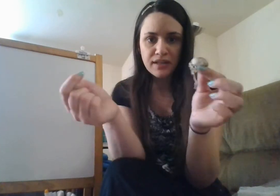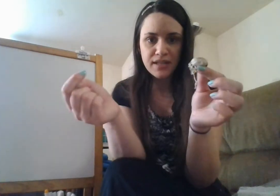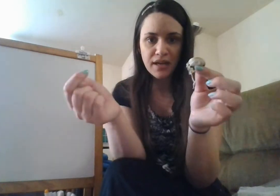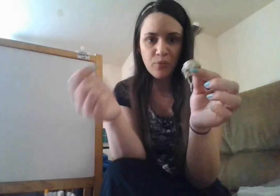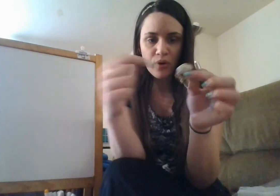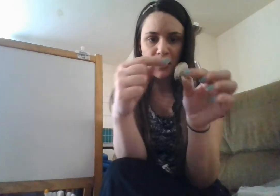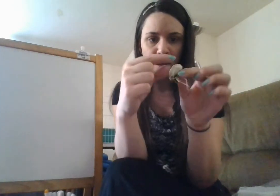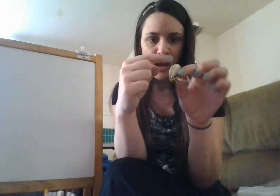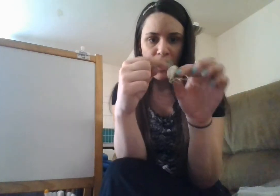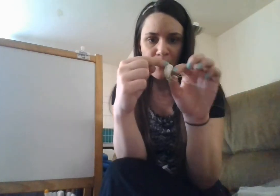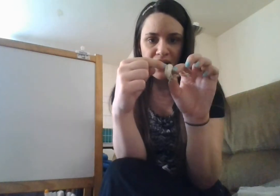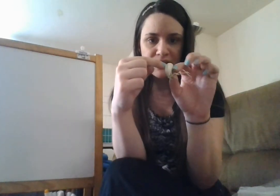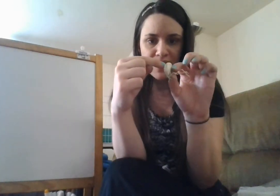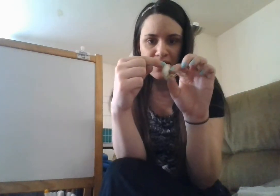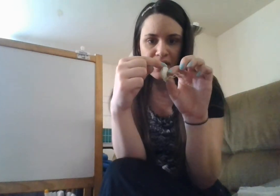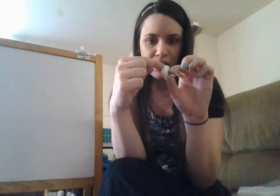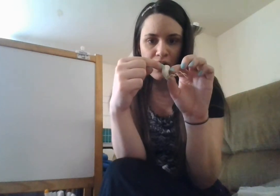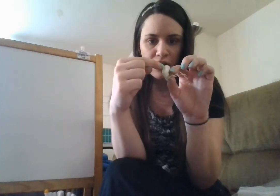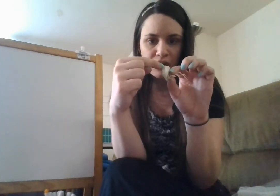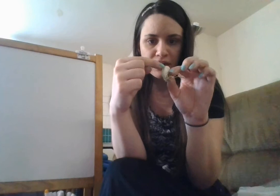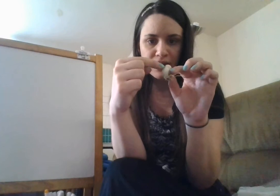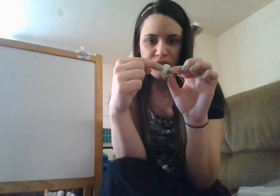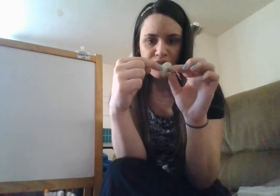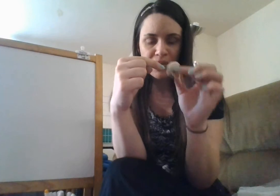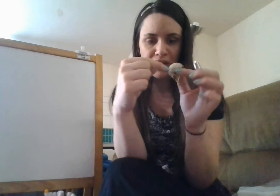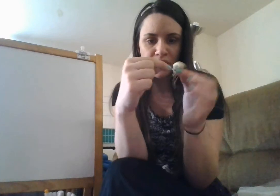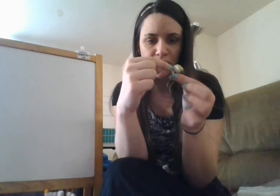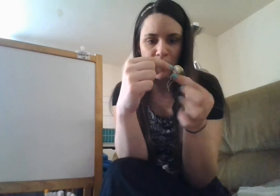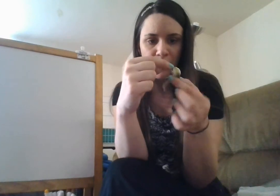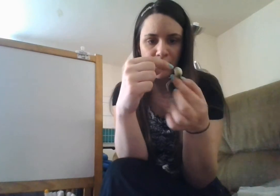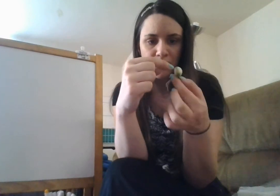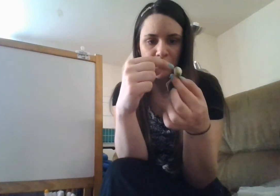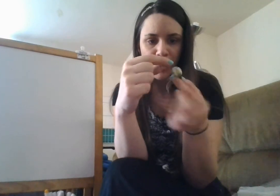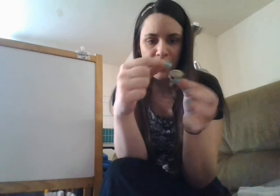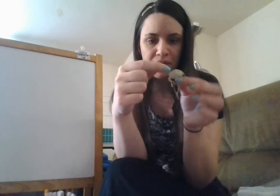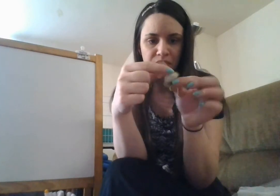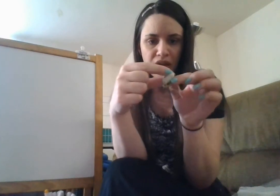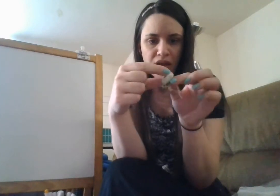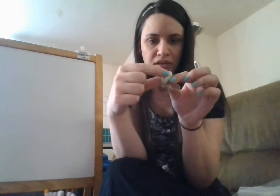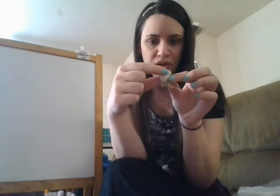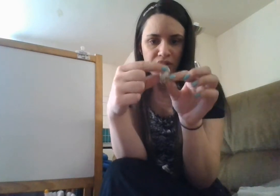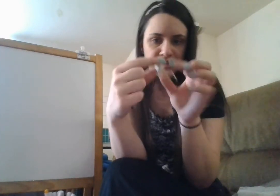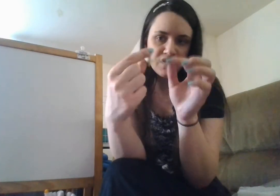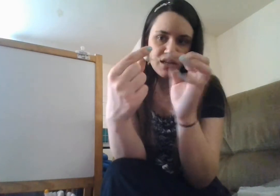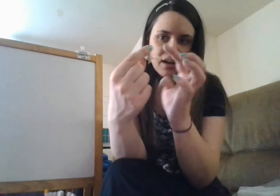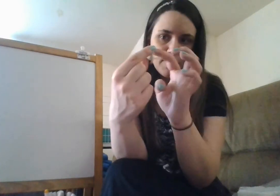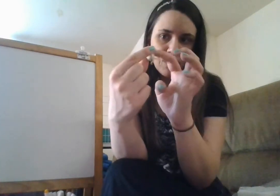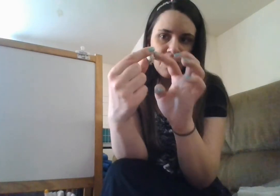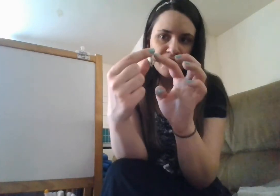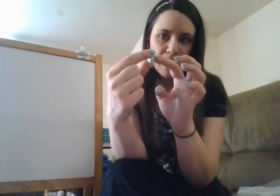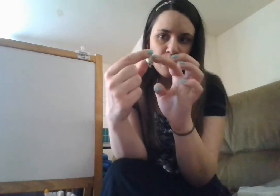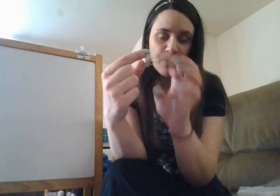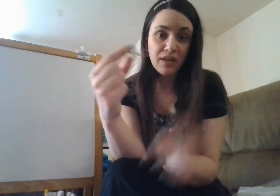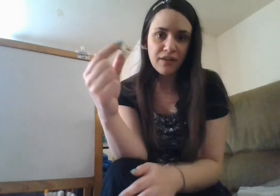this anymore. Inside here are the leaves of the plant that are growing, okay? So this is starting to peel off. Again, we won't need it for